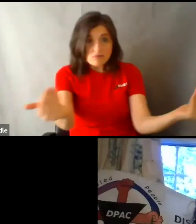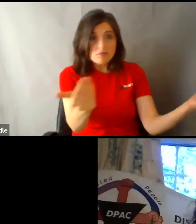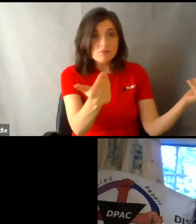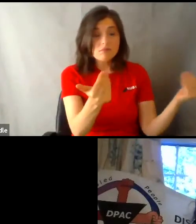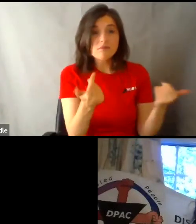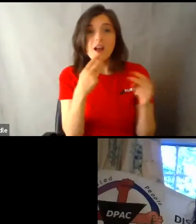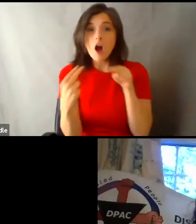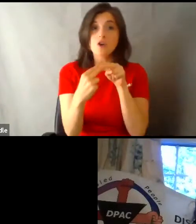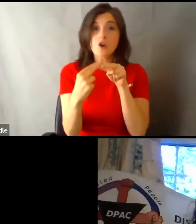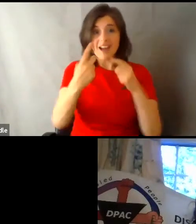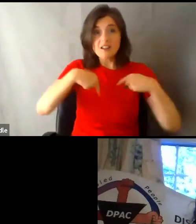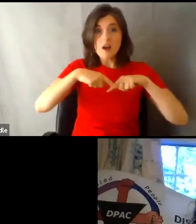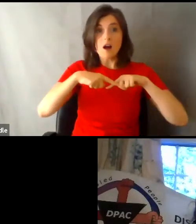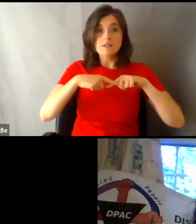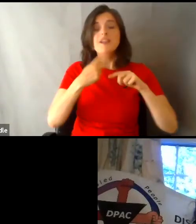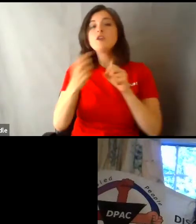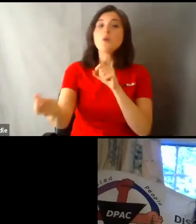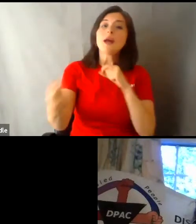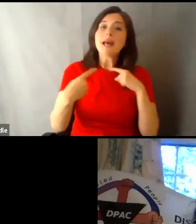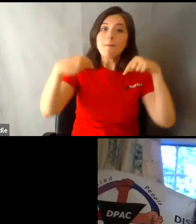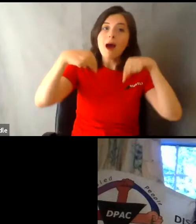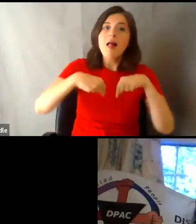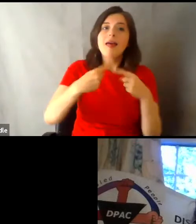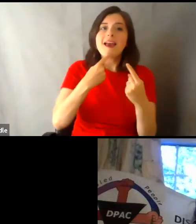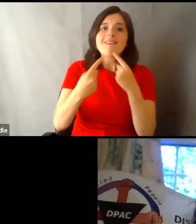in touch with us. If you email